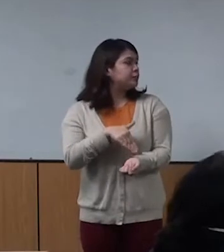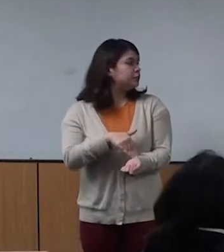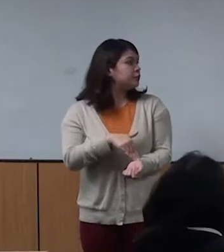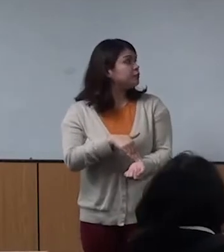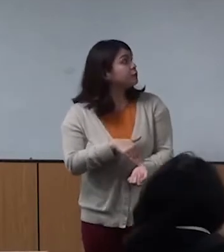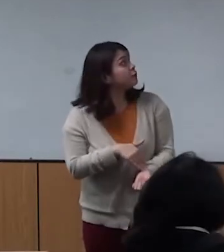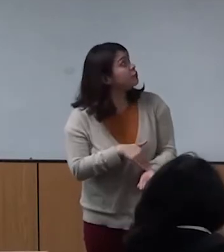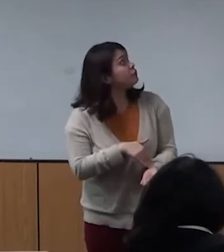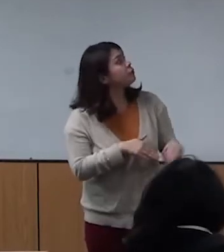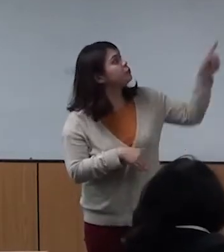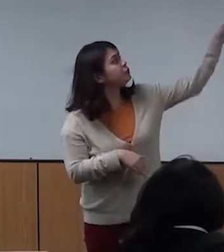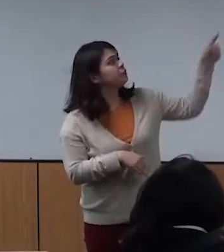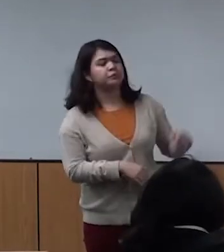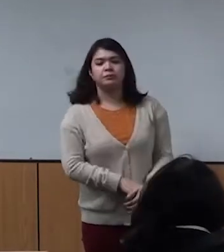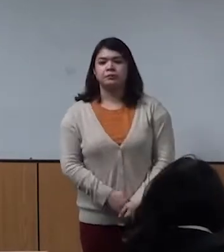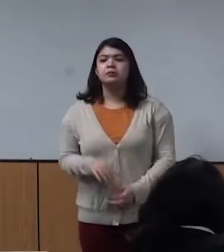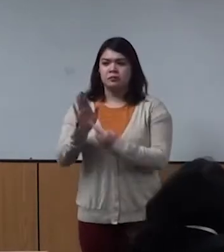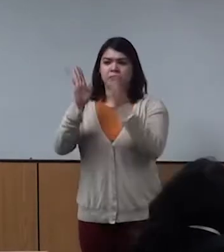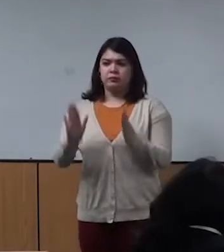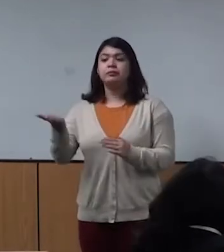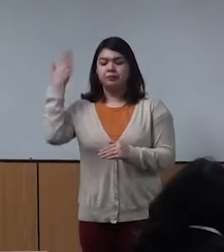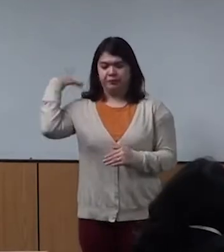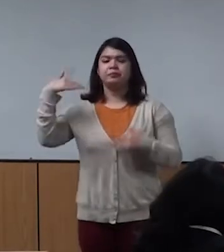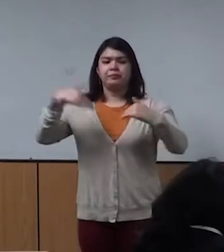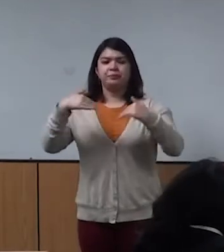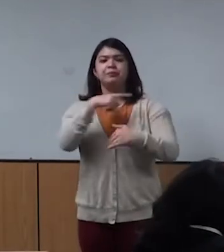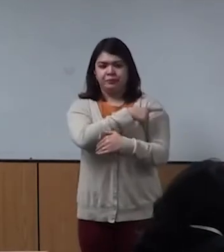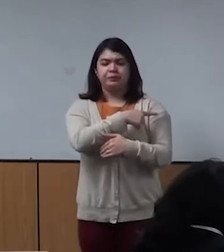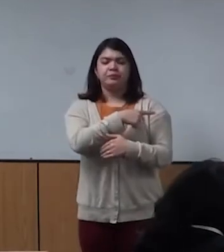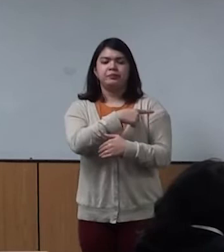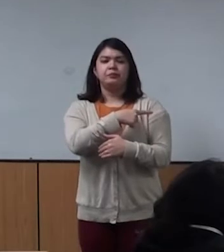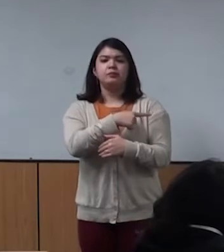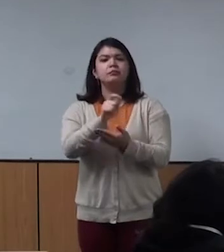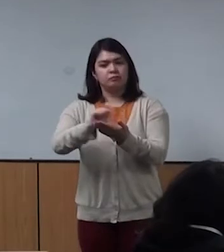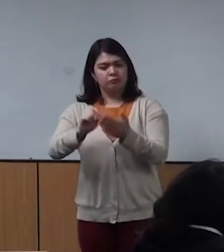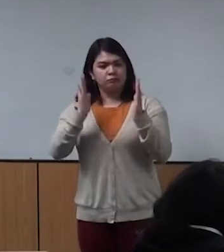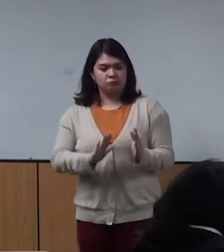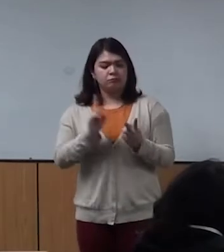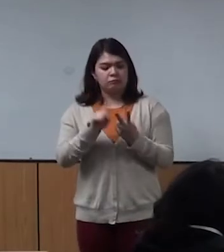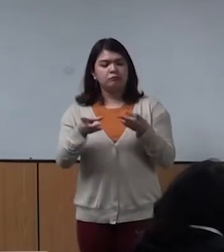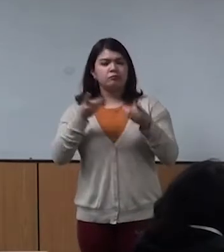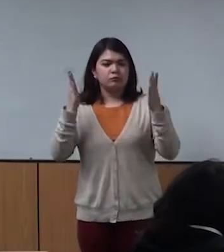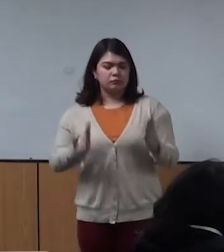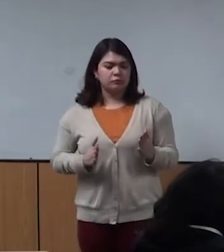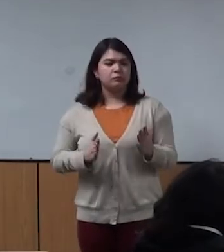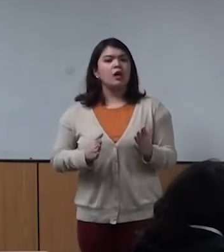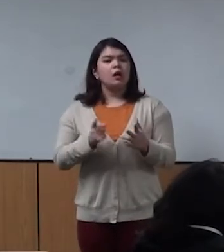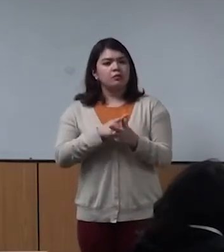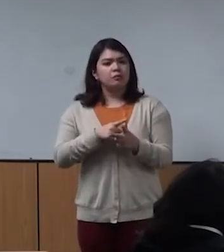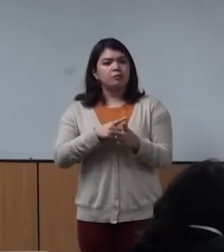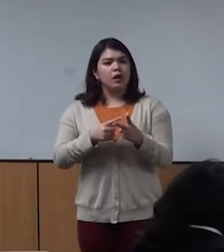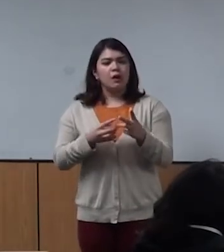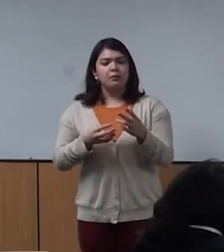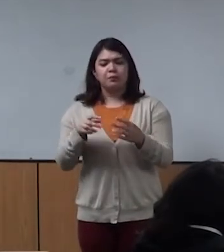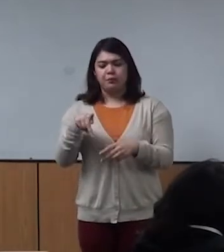Miguel Rabatan. So he was the presenter during the conference. He was a writer, a director, a